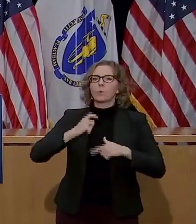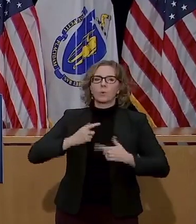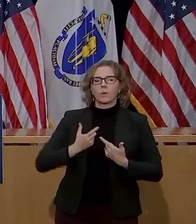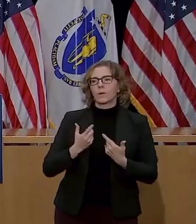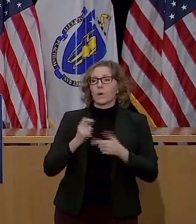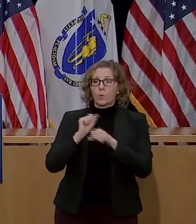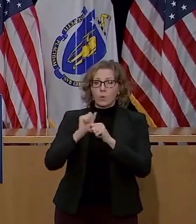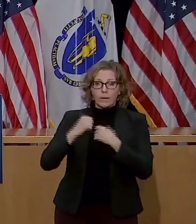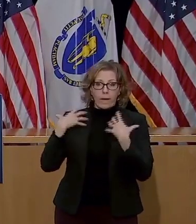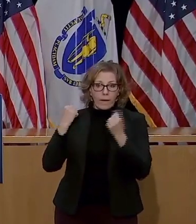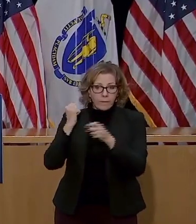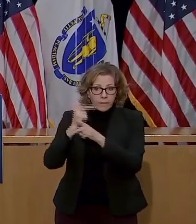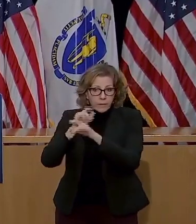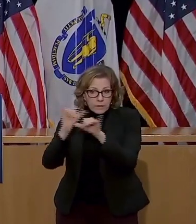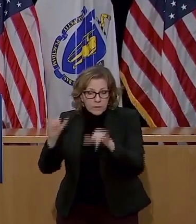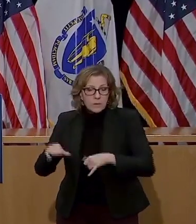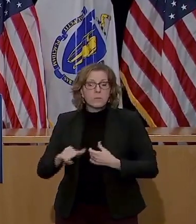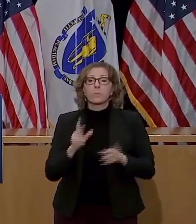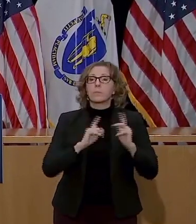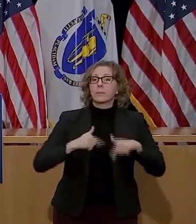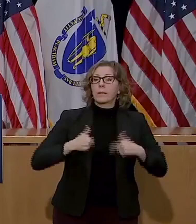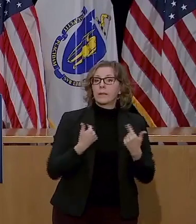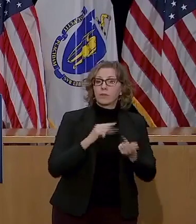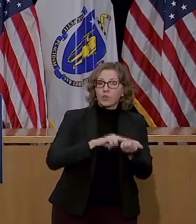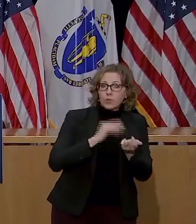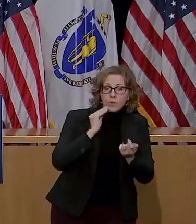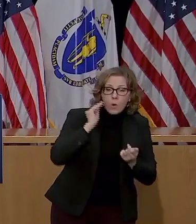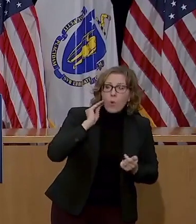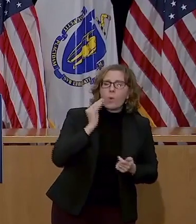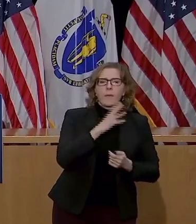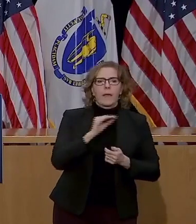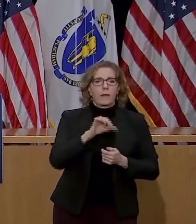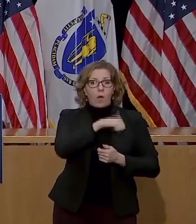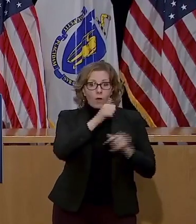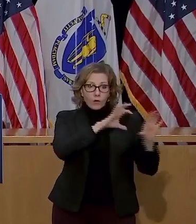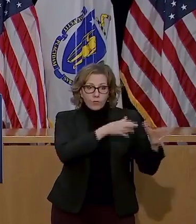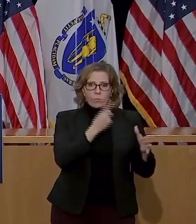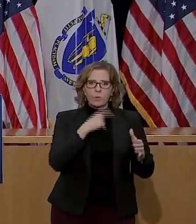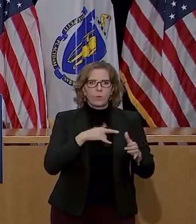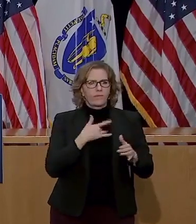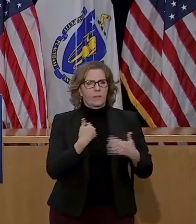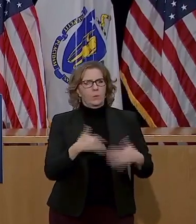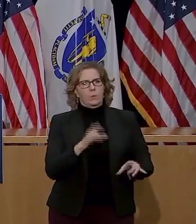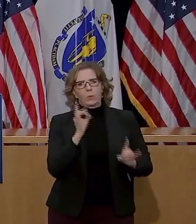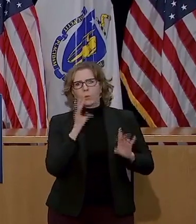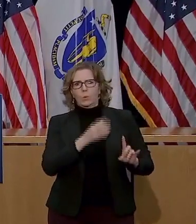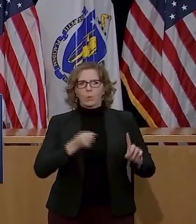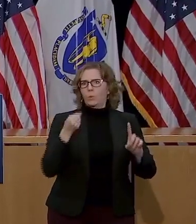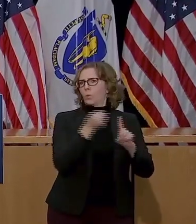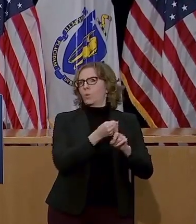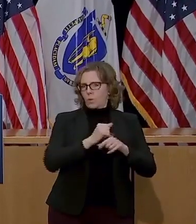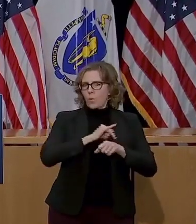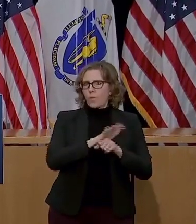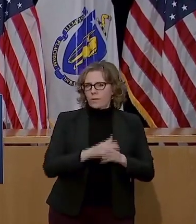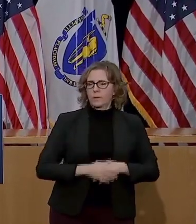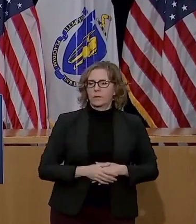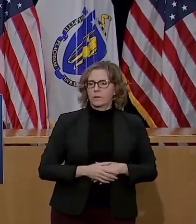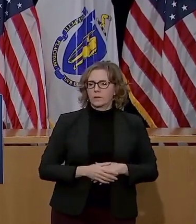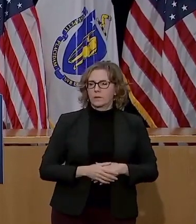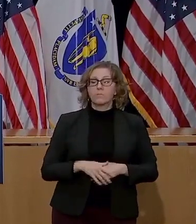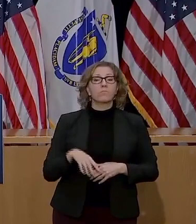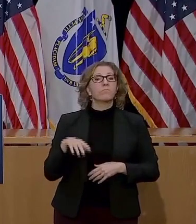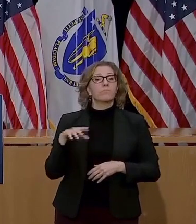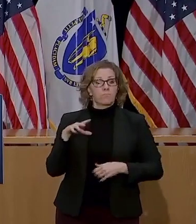of color that had just been disproportionately impacted by COVID-19. And on December 14th, we vaccinated our first